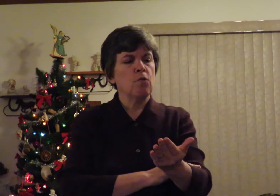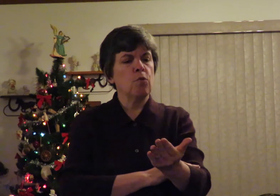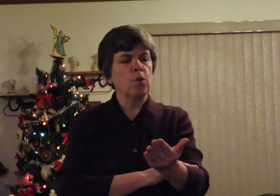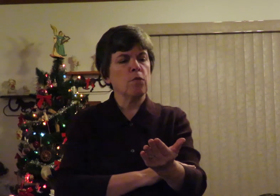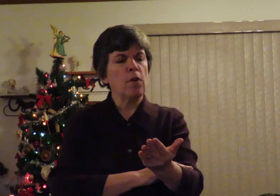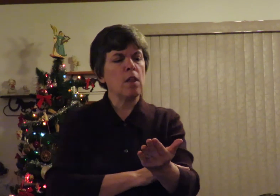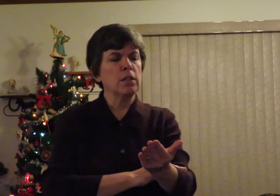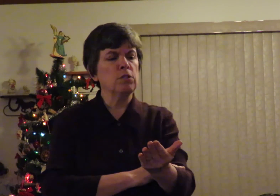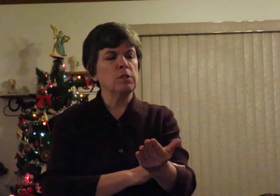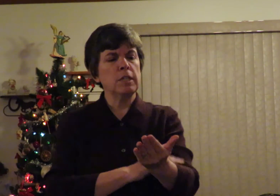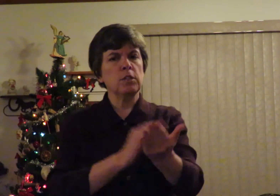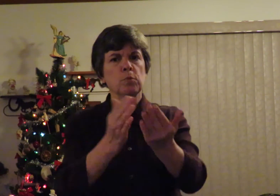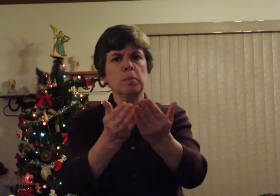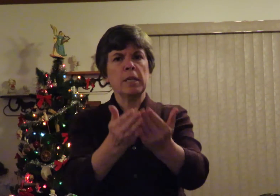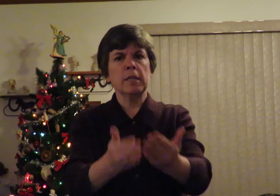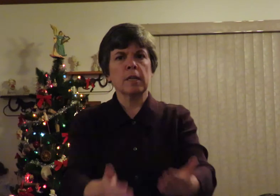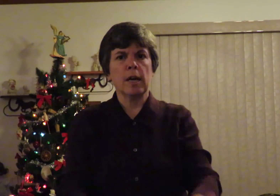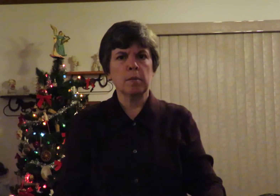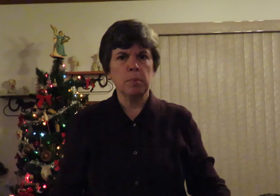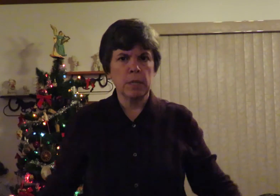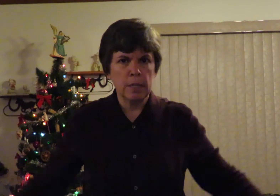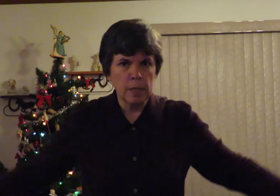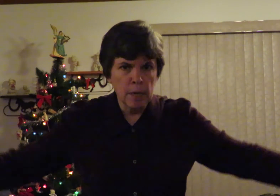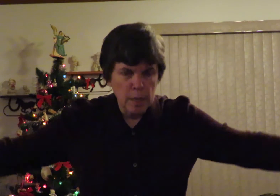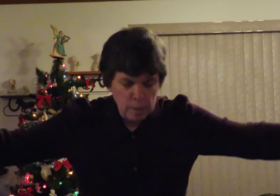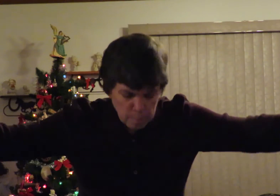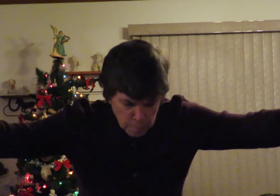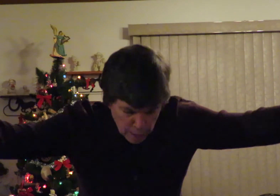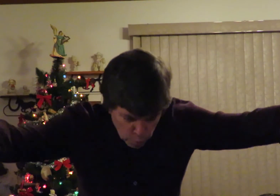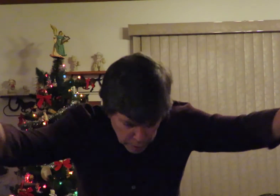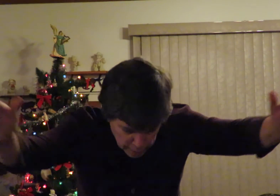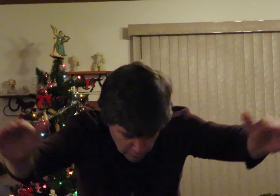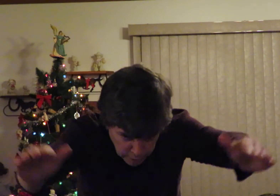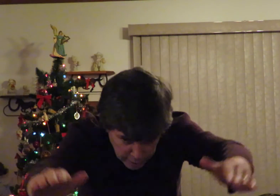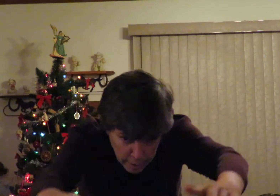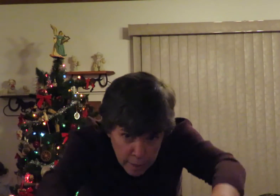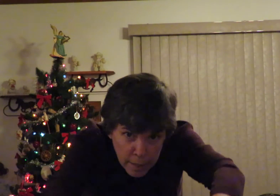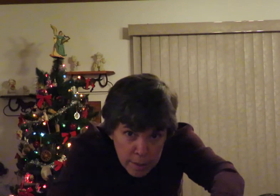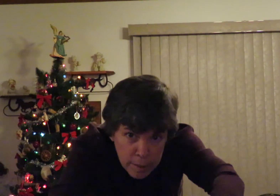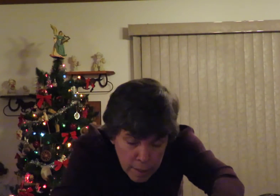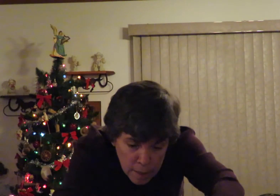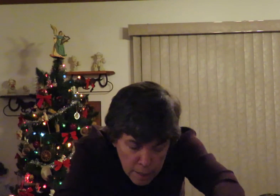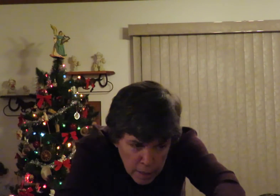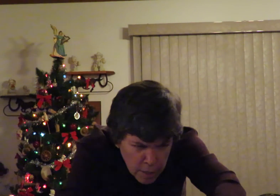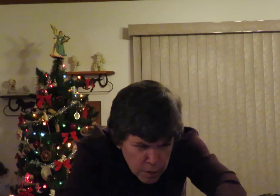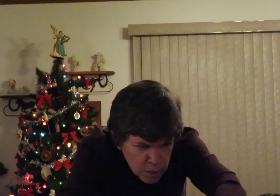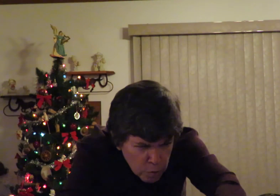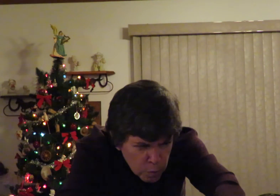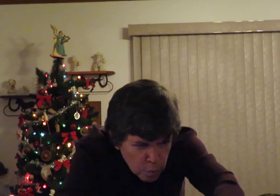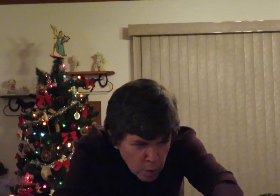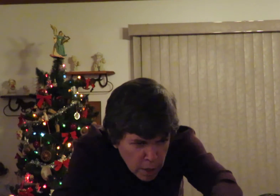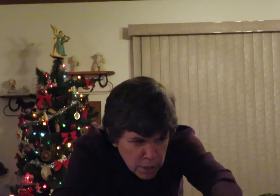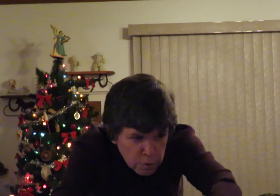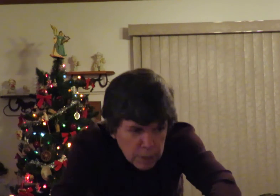For fall on your knees, we're making it kind of big and bowing down like this. So for fall on your